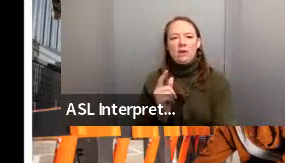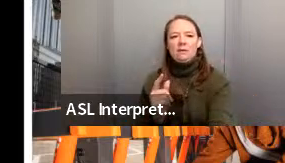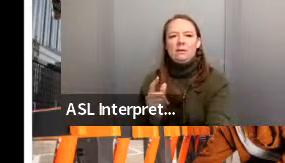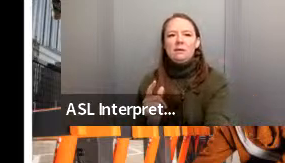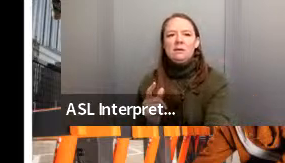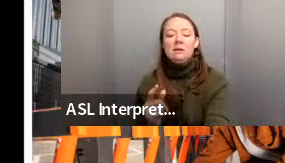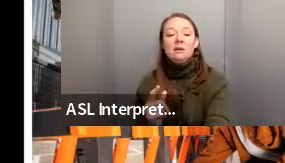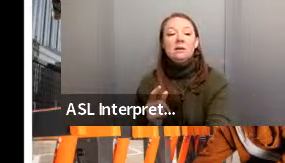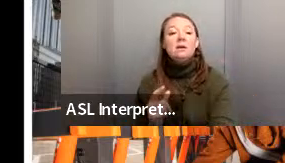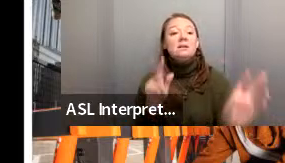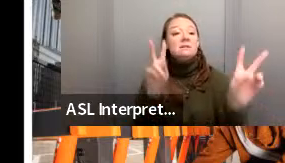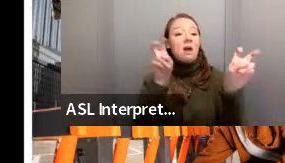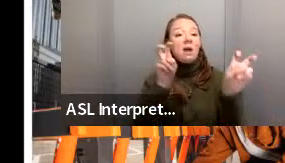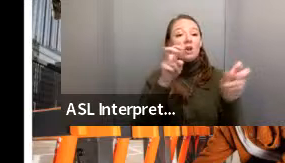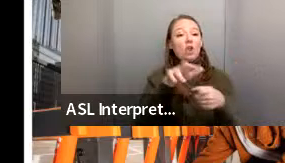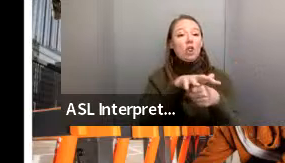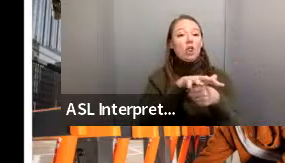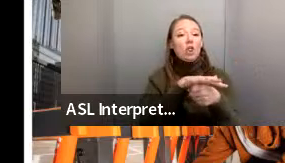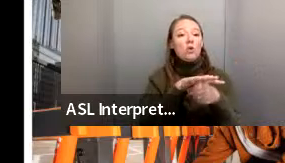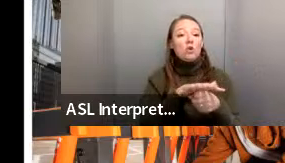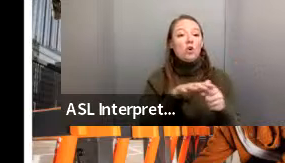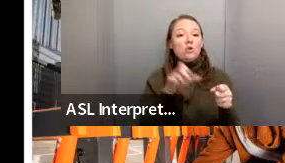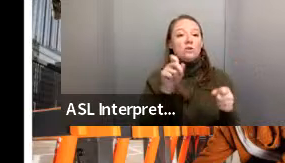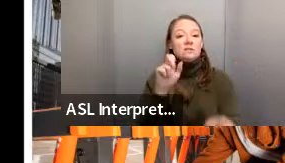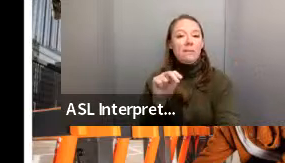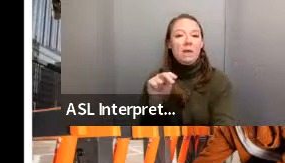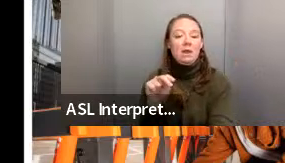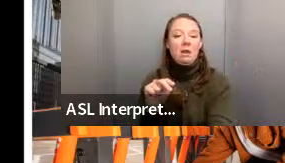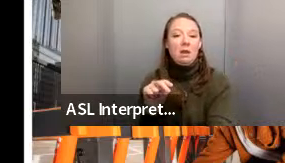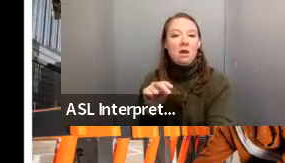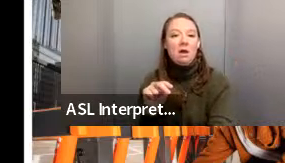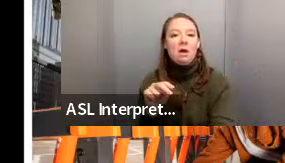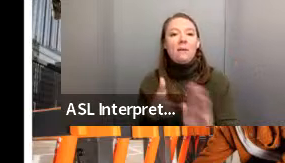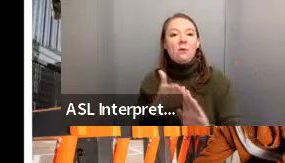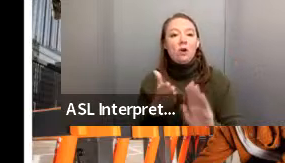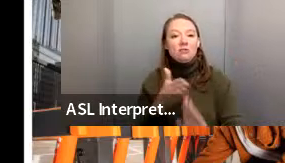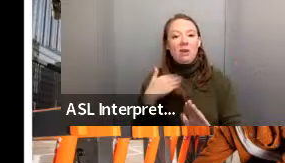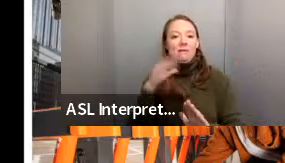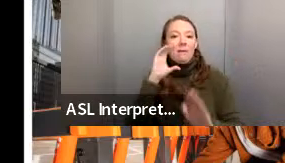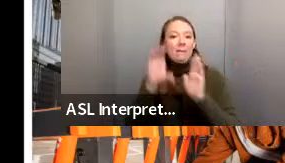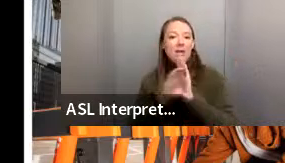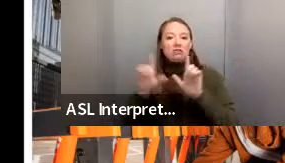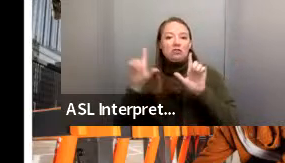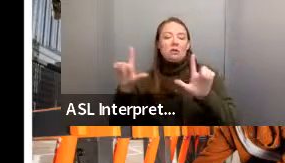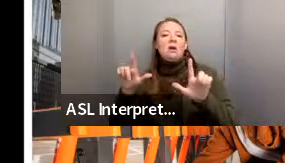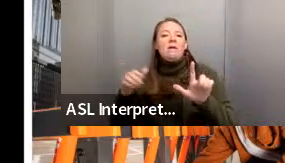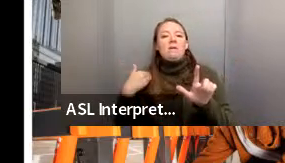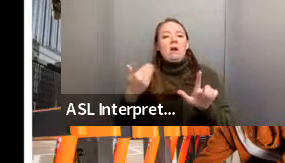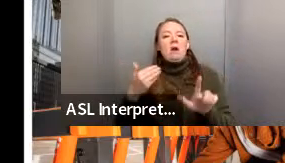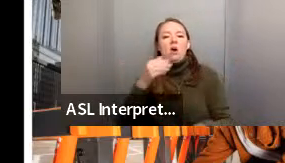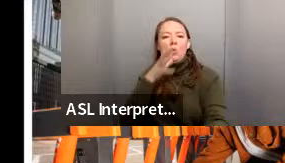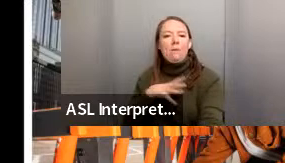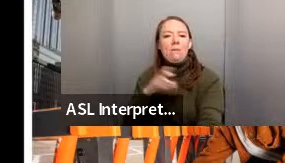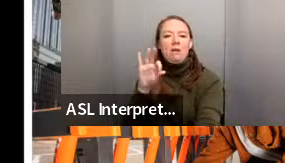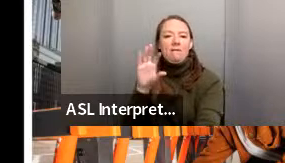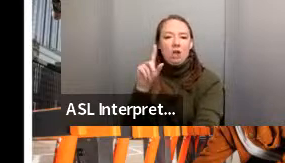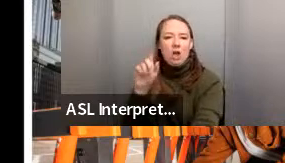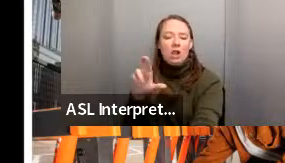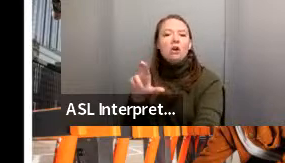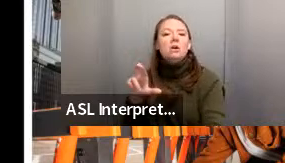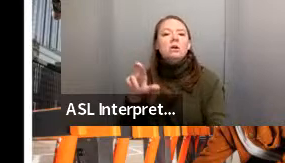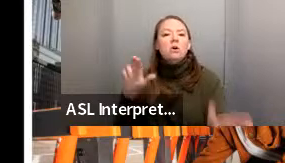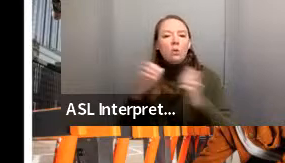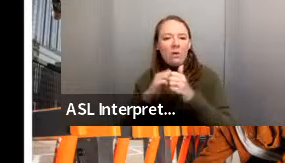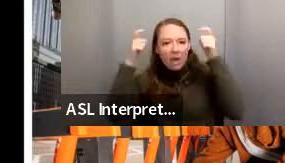SPIN Operations. There is a picture of a young woman of color wearing a helmet, plugging in a scooter at one of our hubs. There are